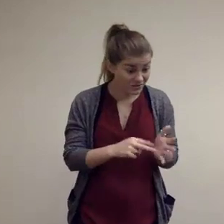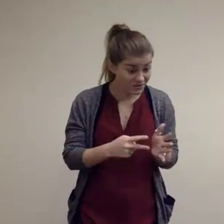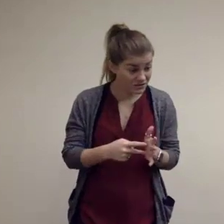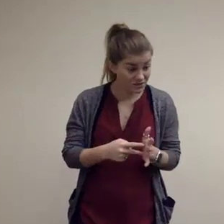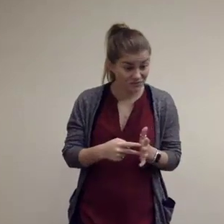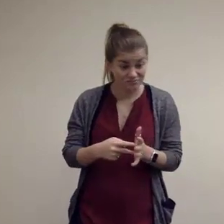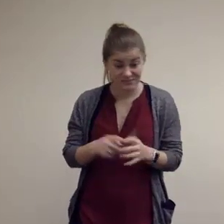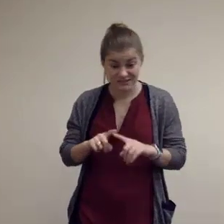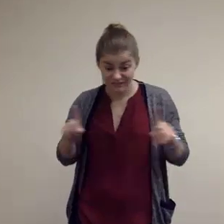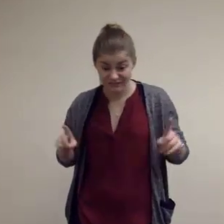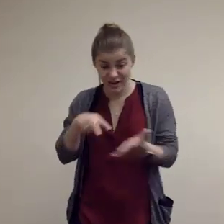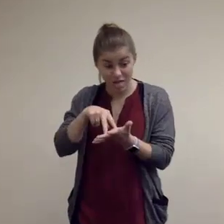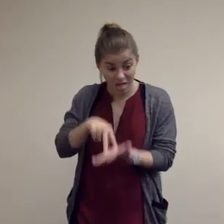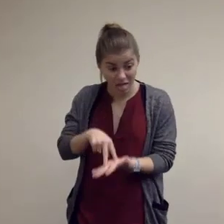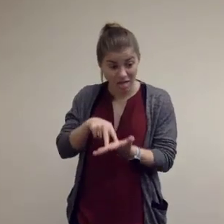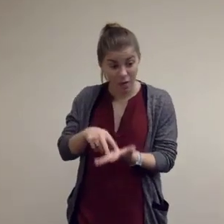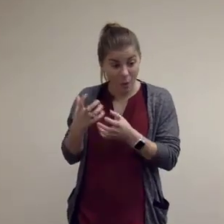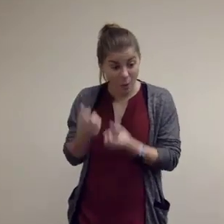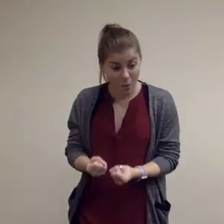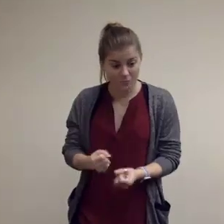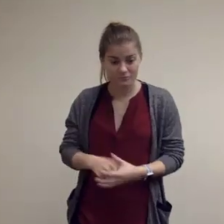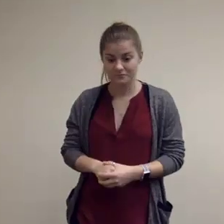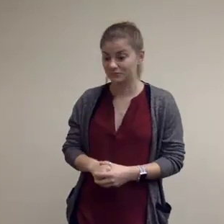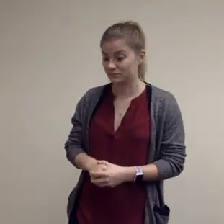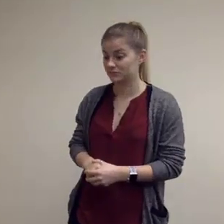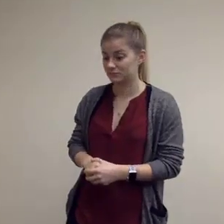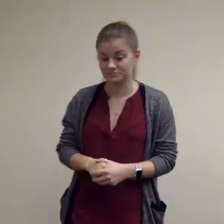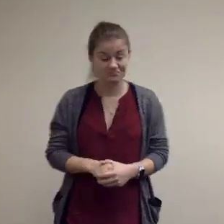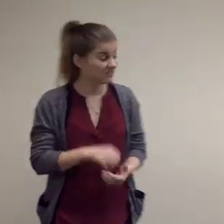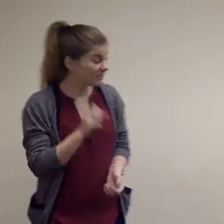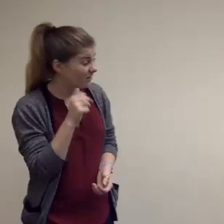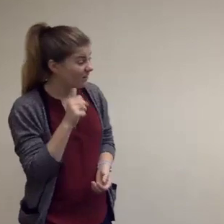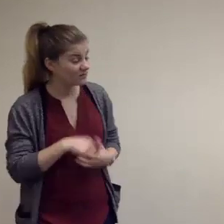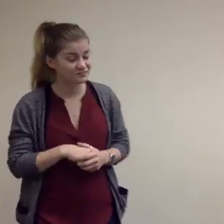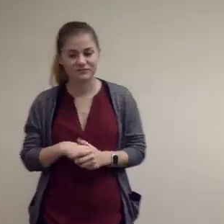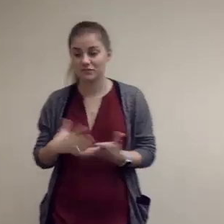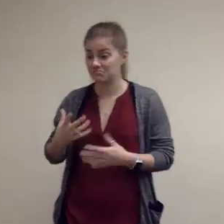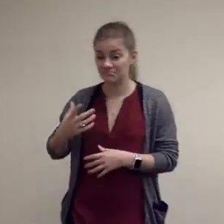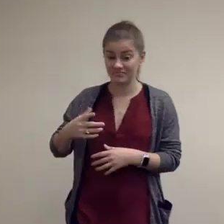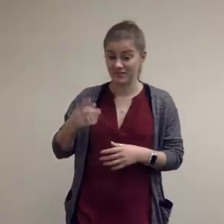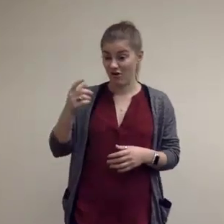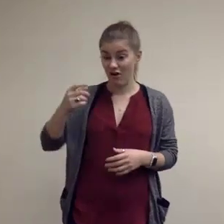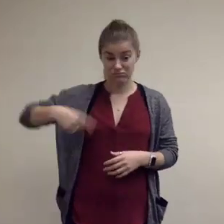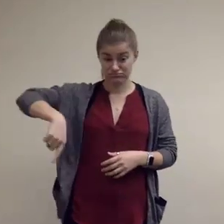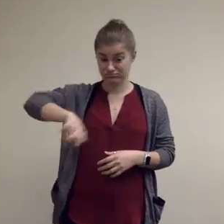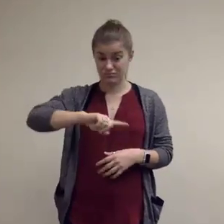Basically, everyone agrees. That's what our definition would be. Hold you down. Spacing? Something